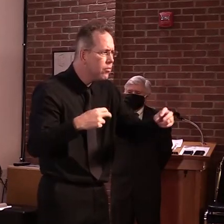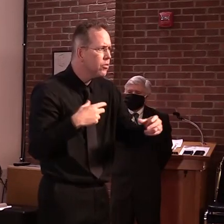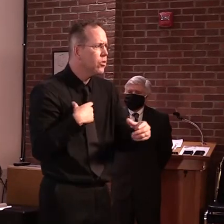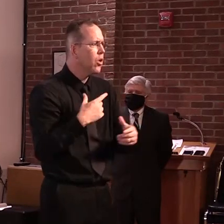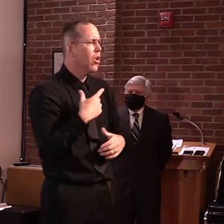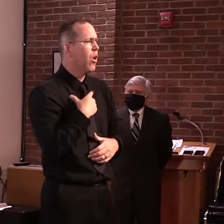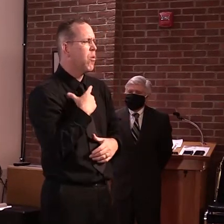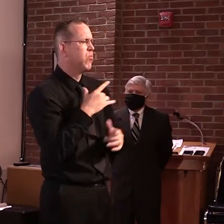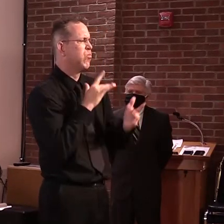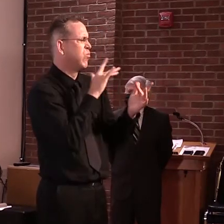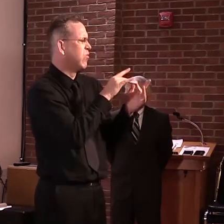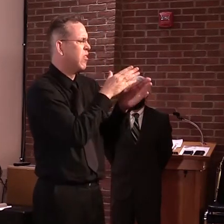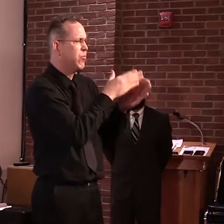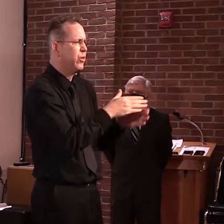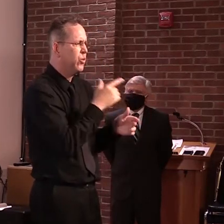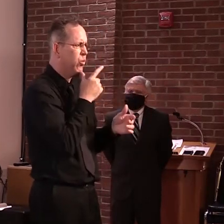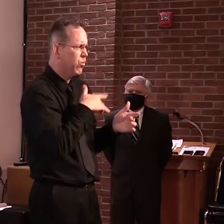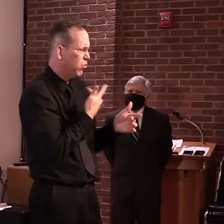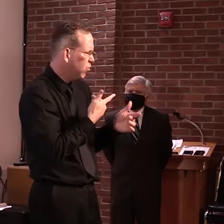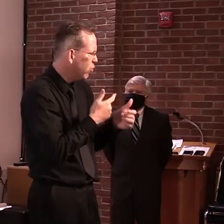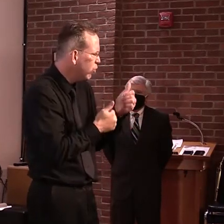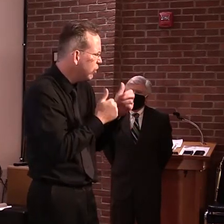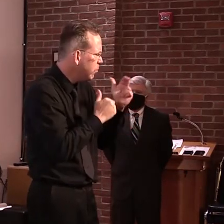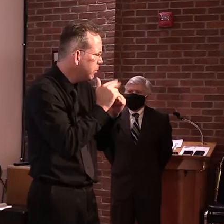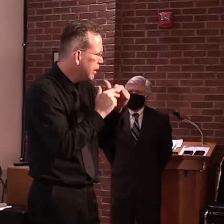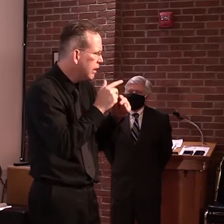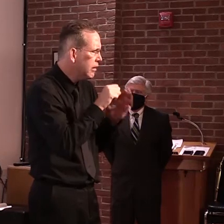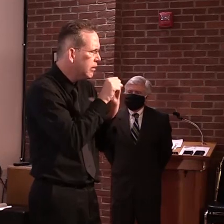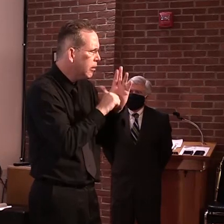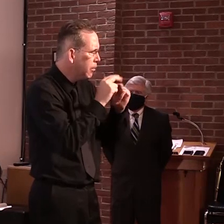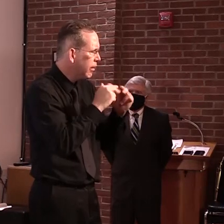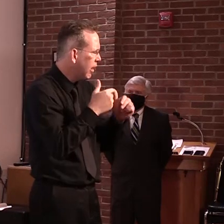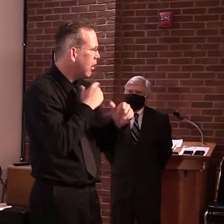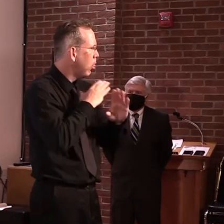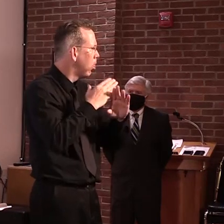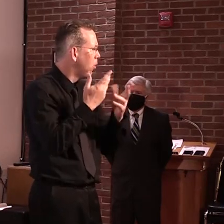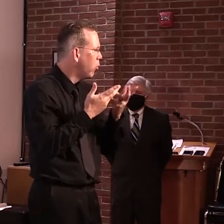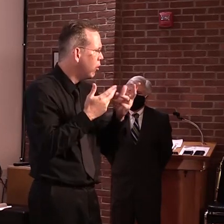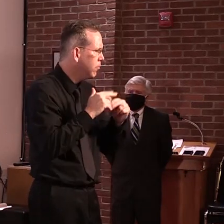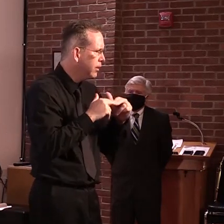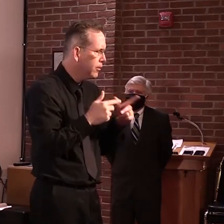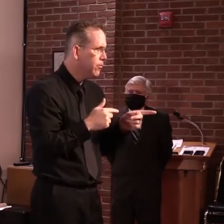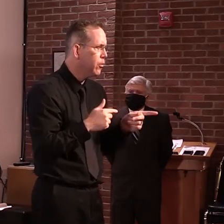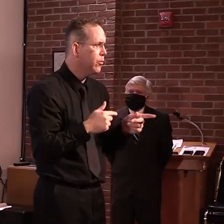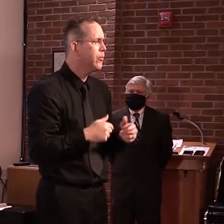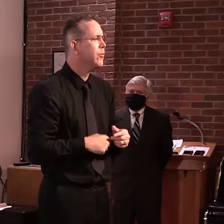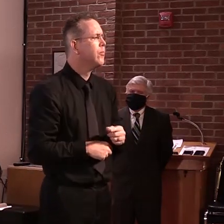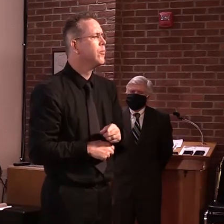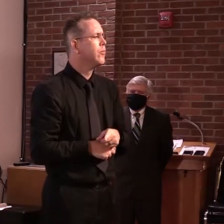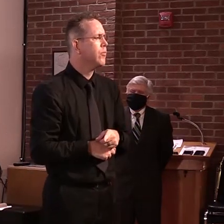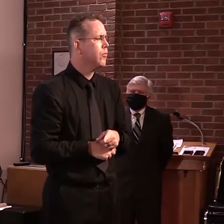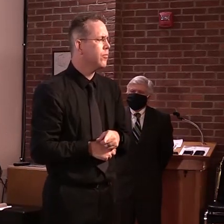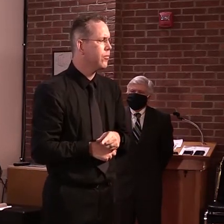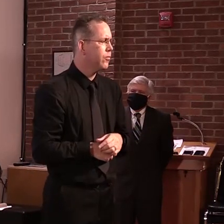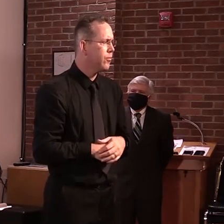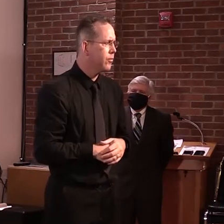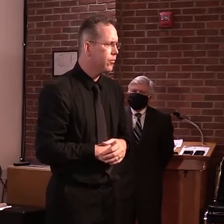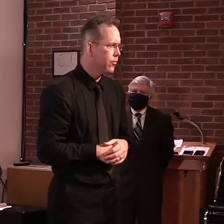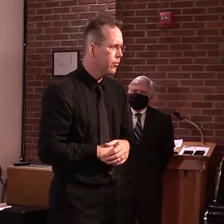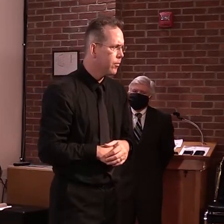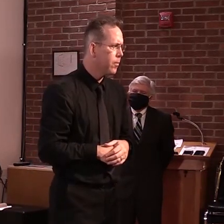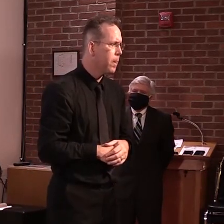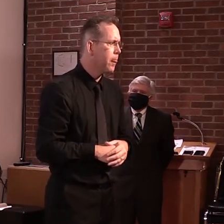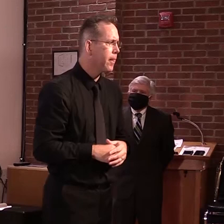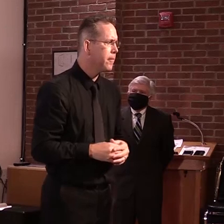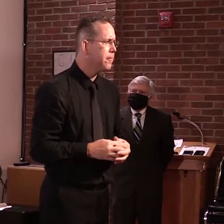concern. I think this is more about the public coming in, not that the employees are wearing masks, but more about the